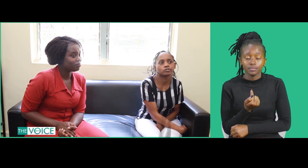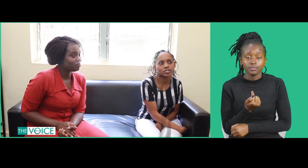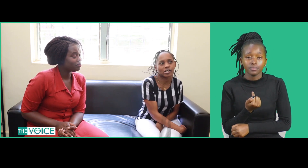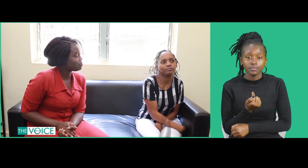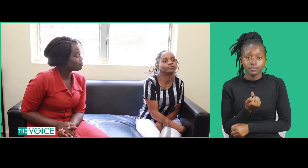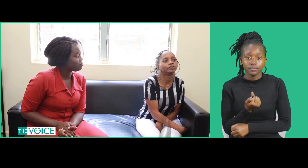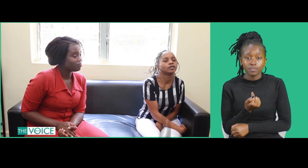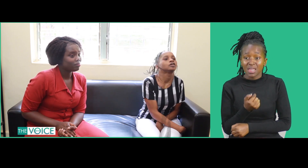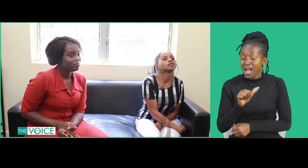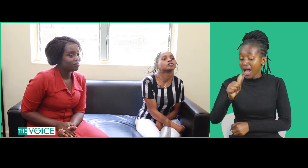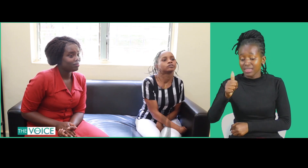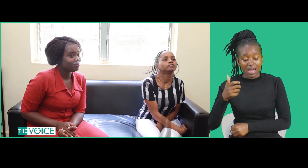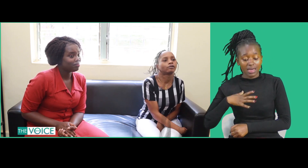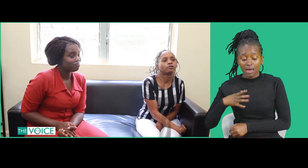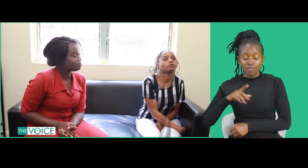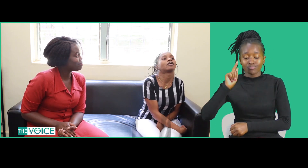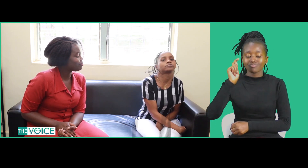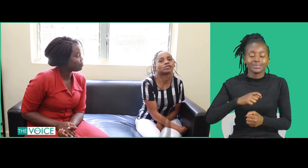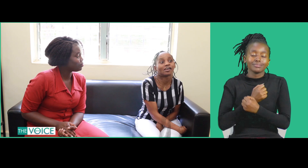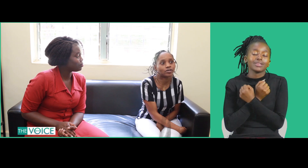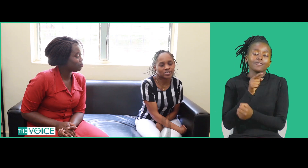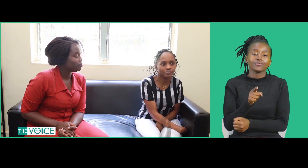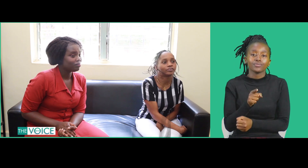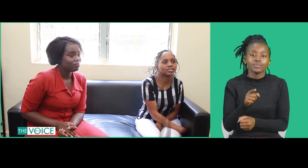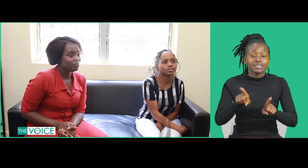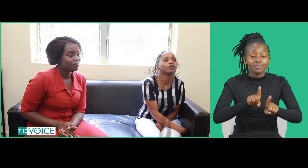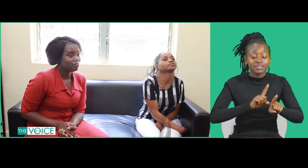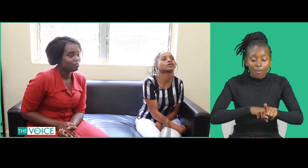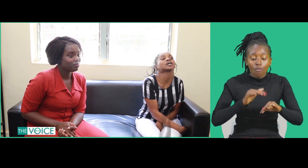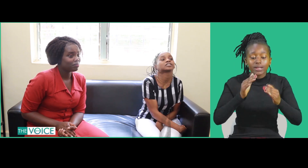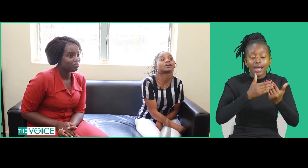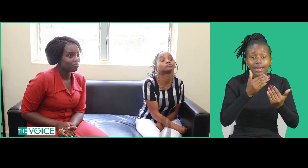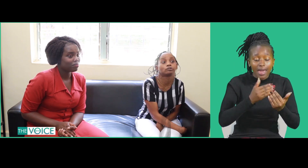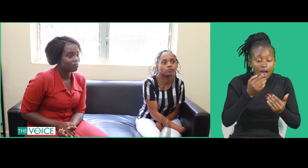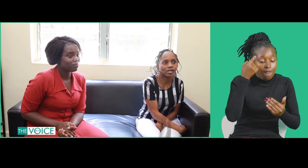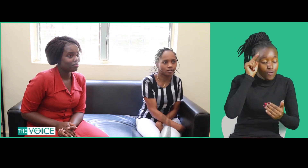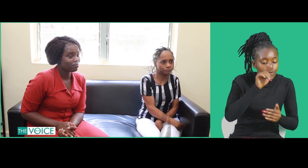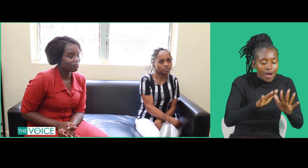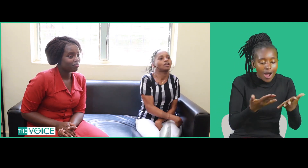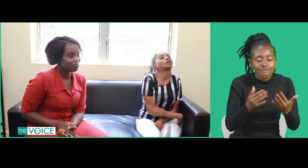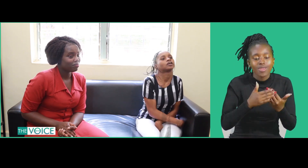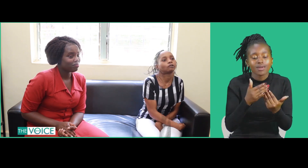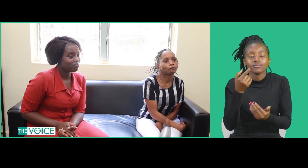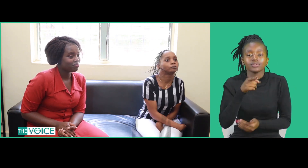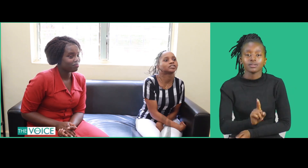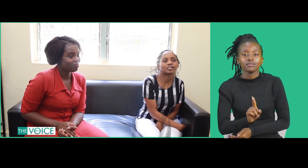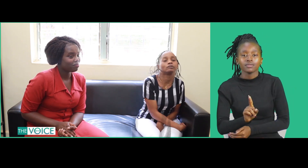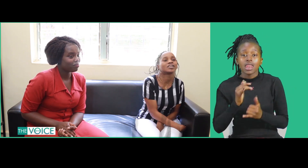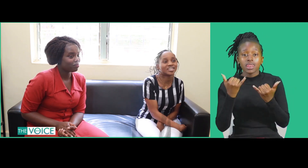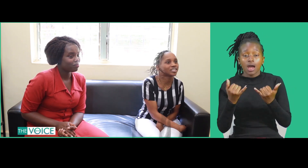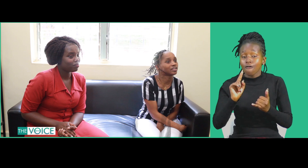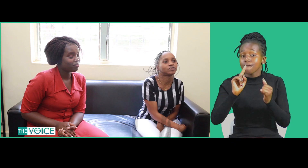you treat yourself. So you have to love yourself first, you have to accept who you are, and cope